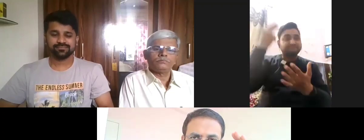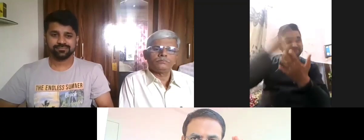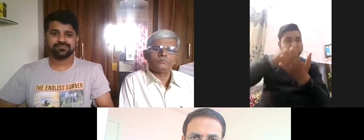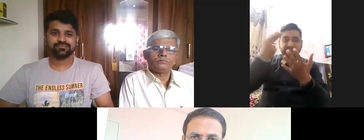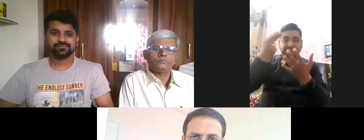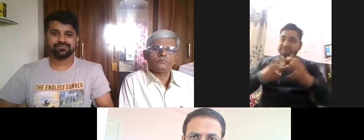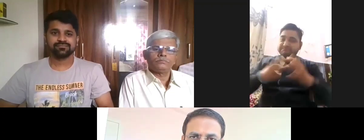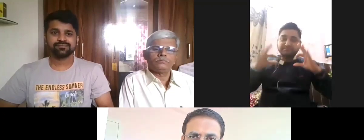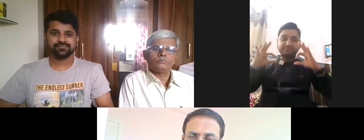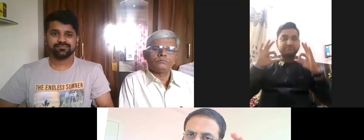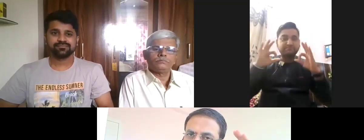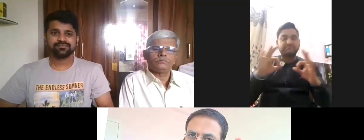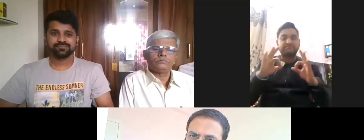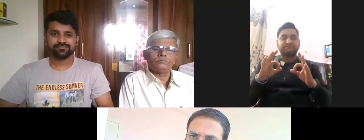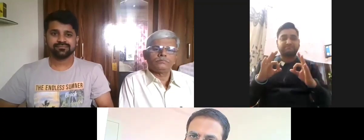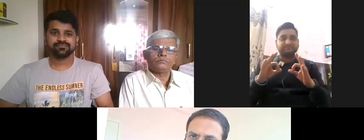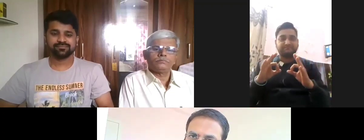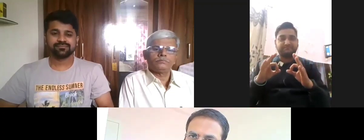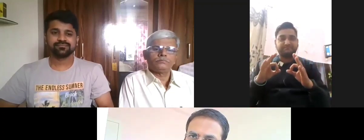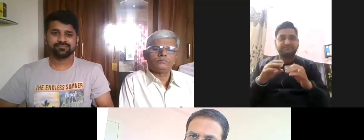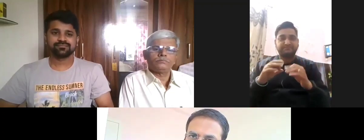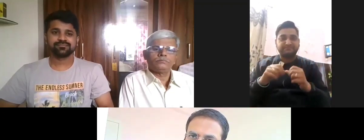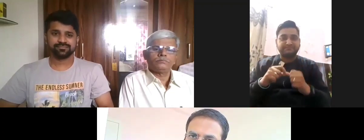His hunar, his skill